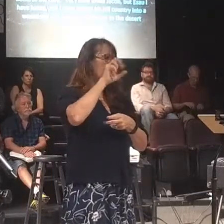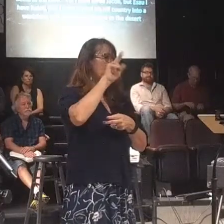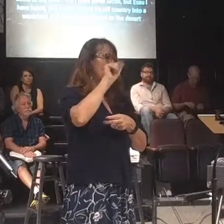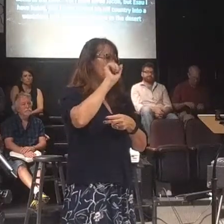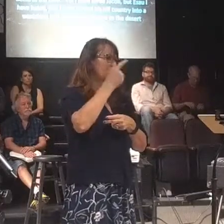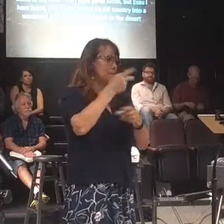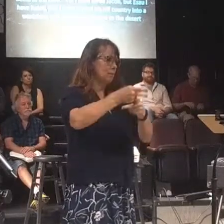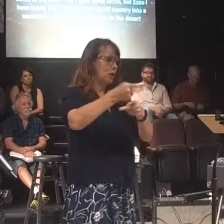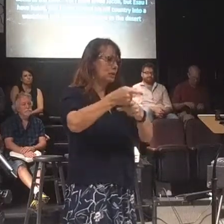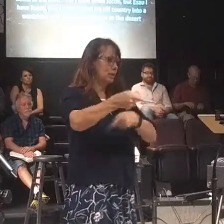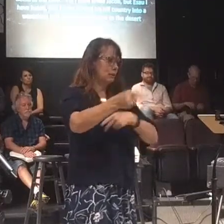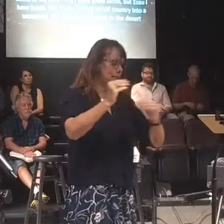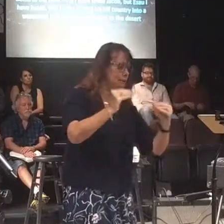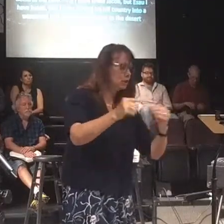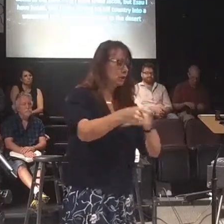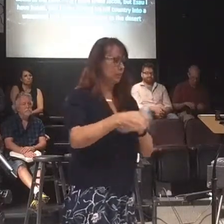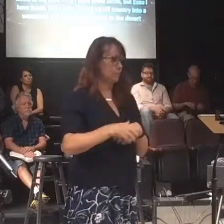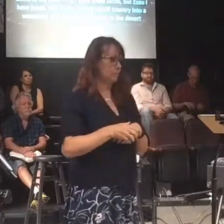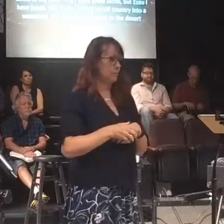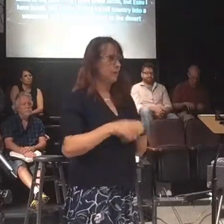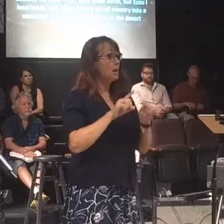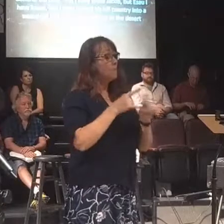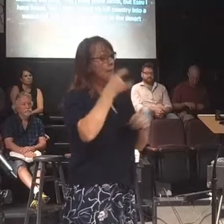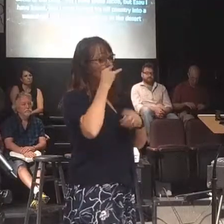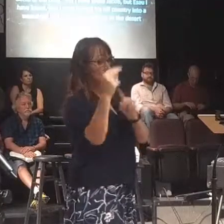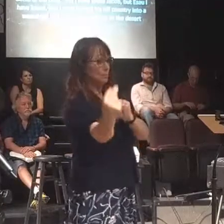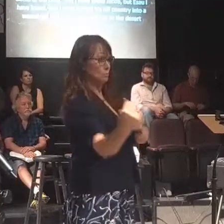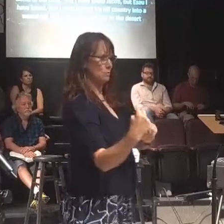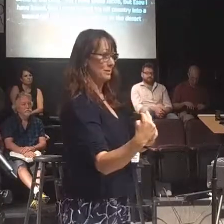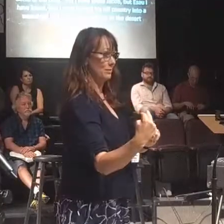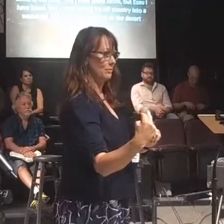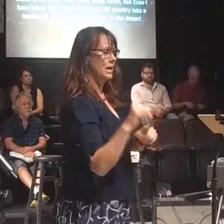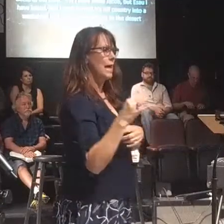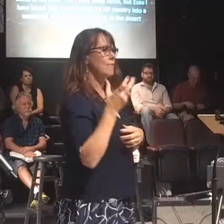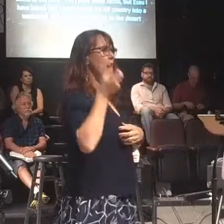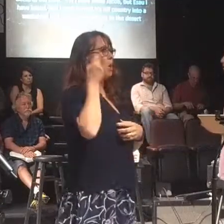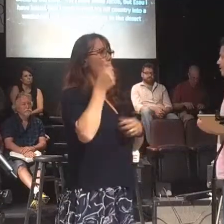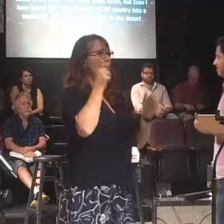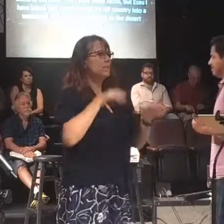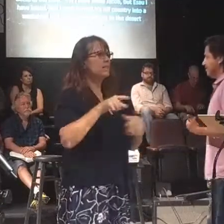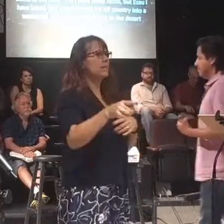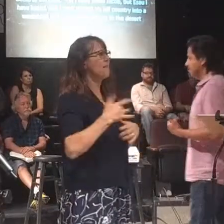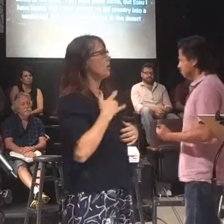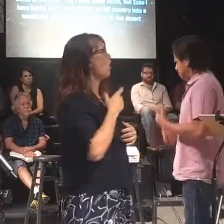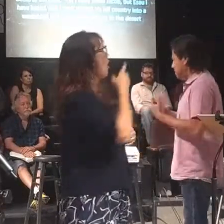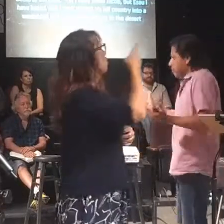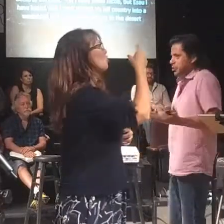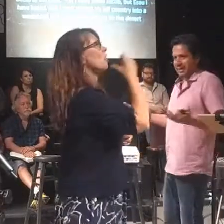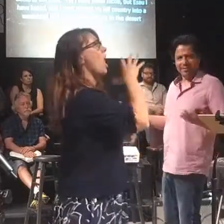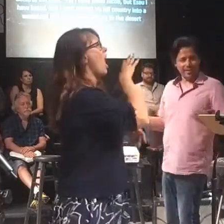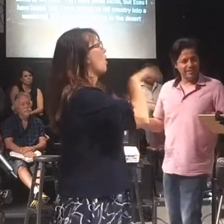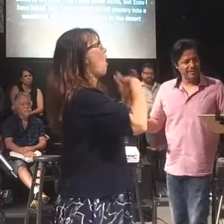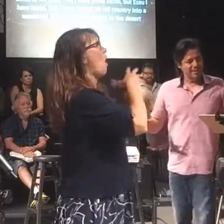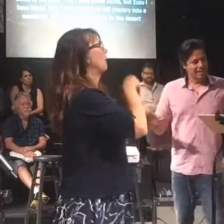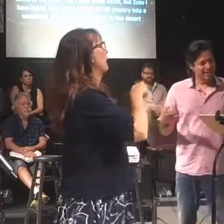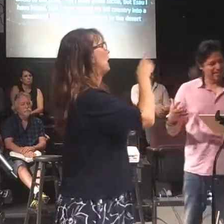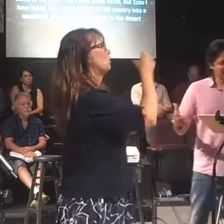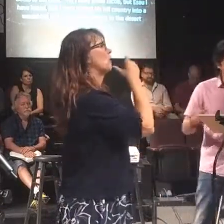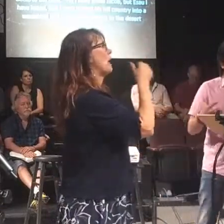Right? Now, on a kid's side, if I withhold blessings, they feel like I'm not all in. Emotionally,